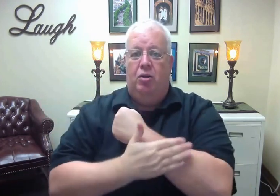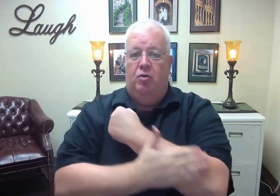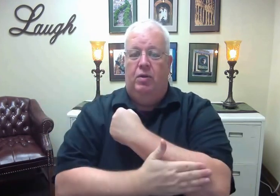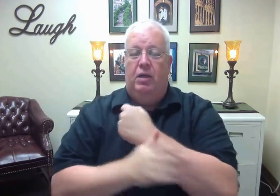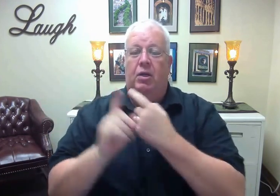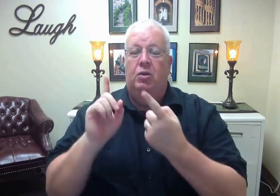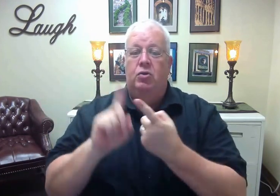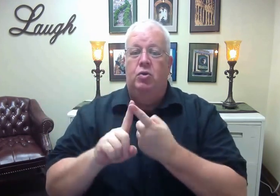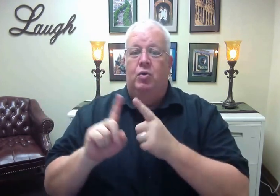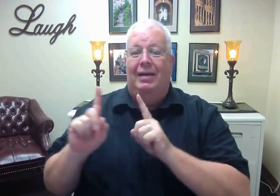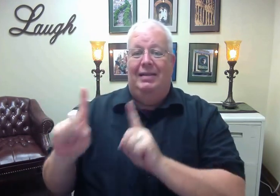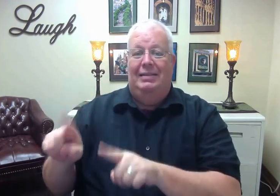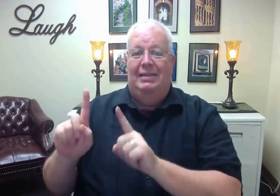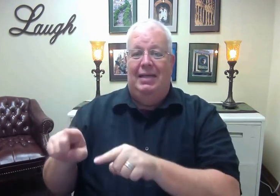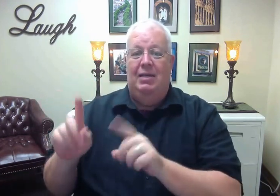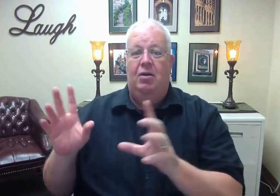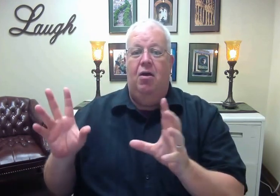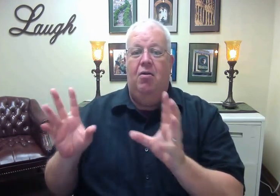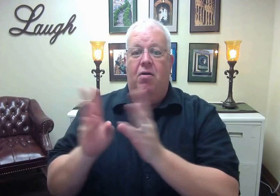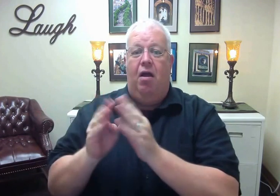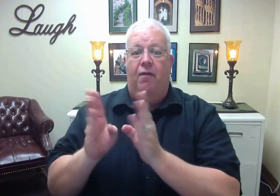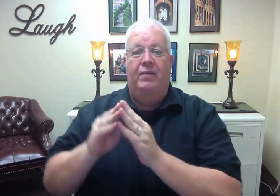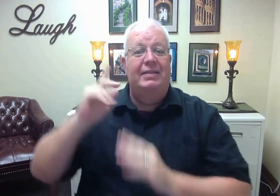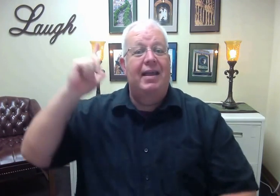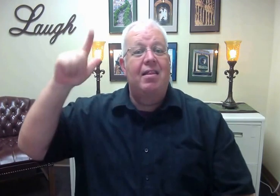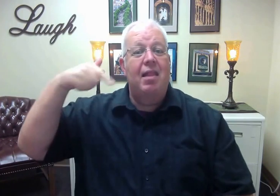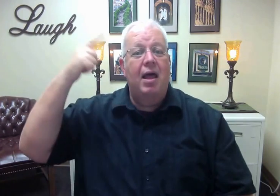country to attend a conference in London